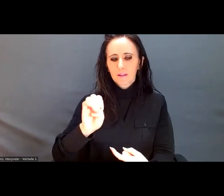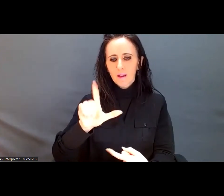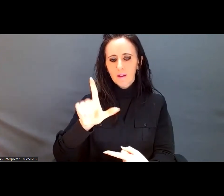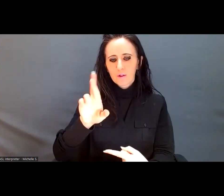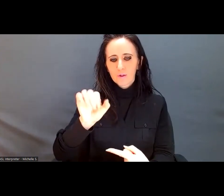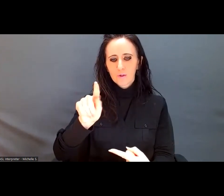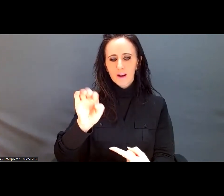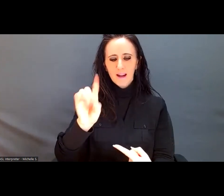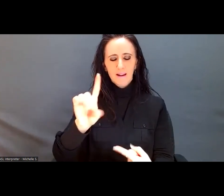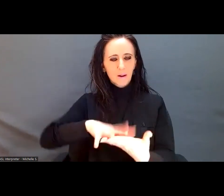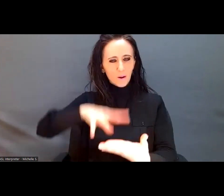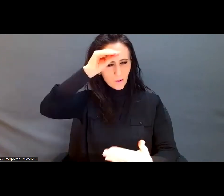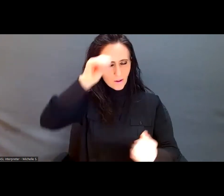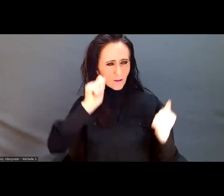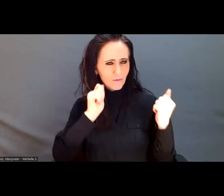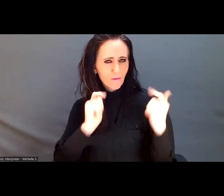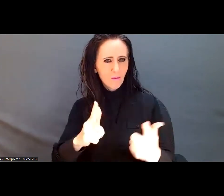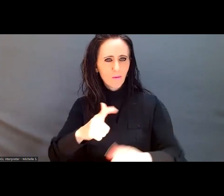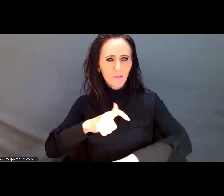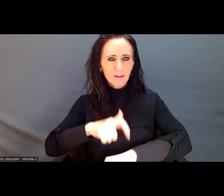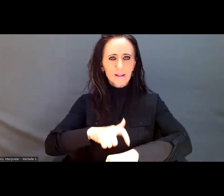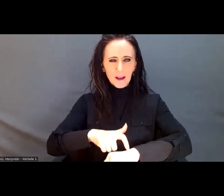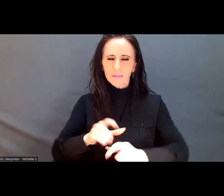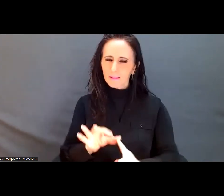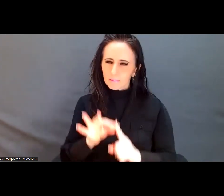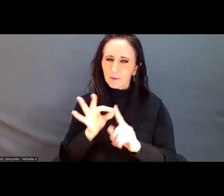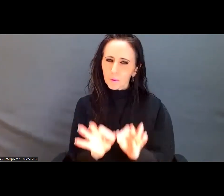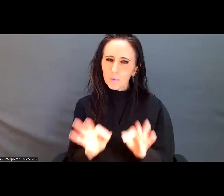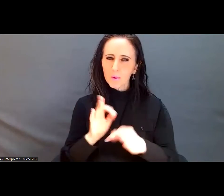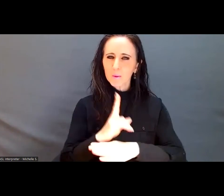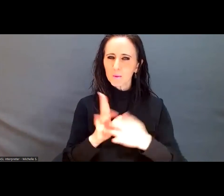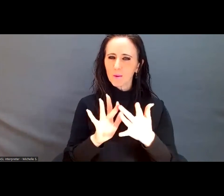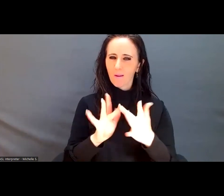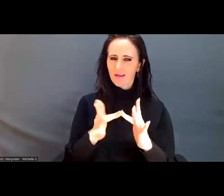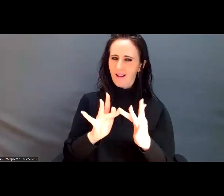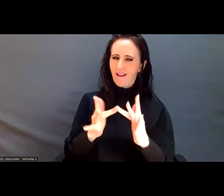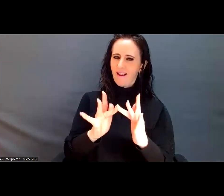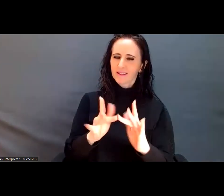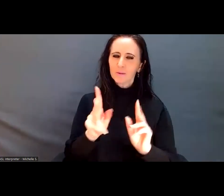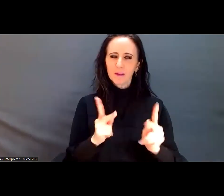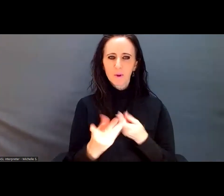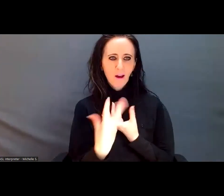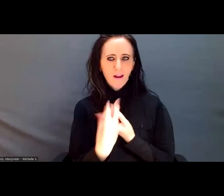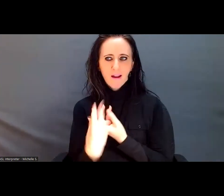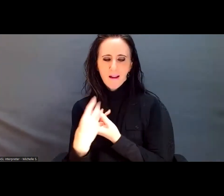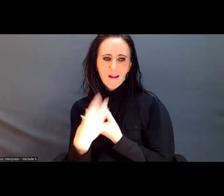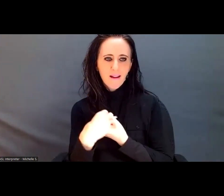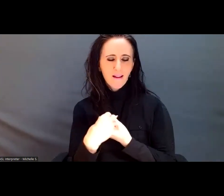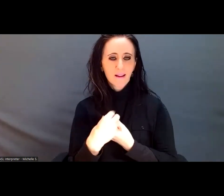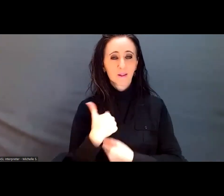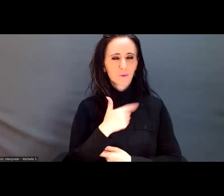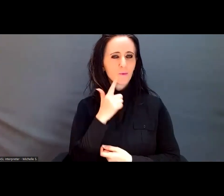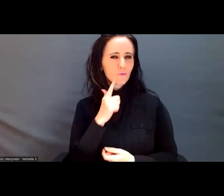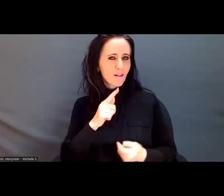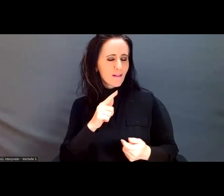a way, especially online, to keep people engaged. So we're going to look at some techniques in addition to having cameras on that